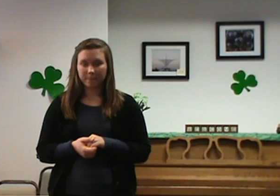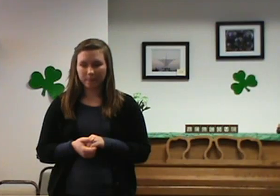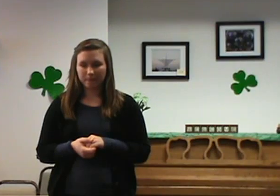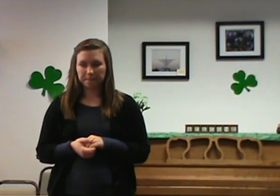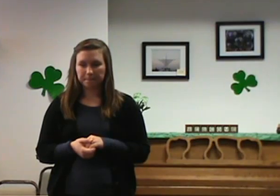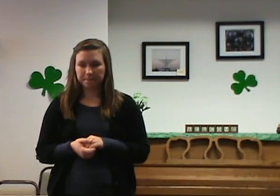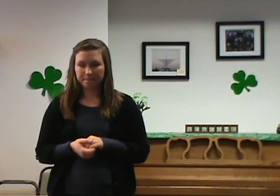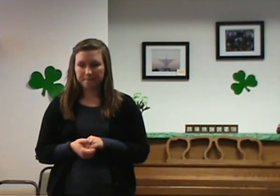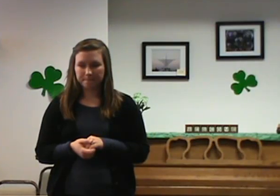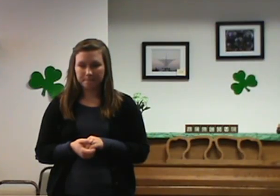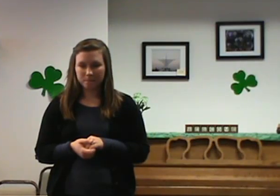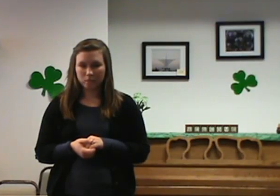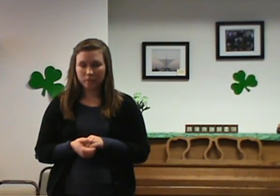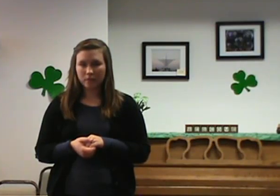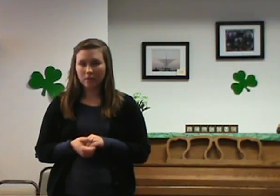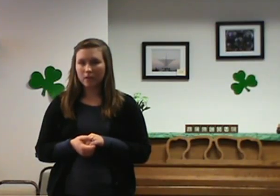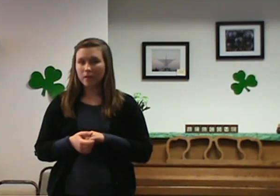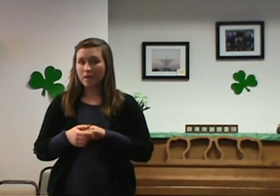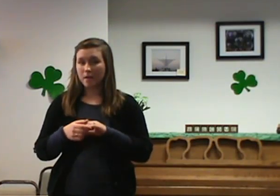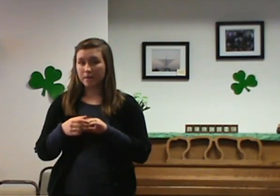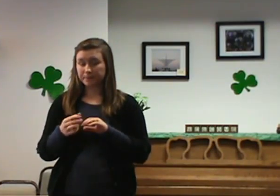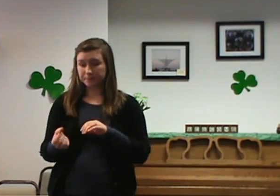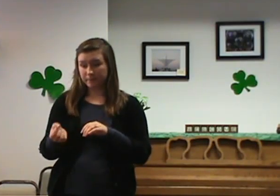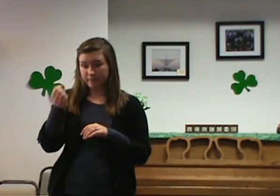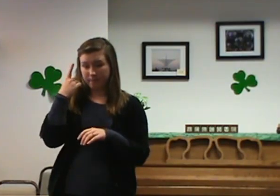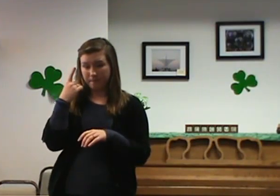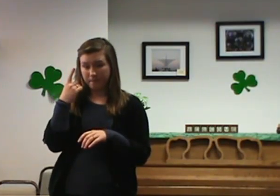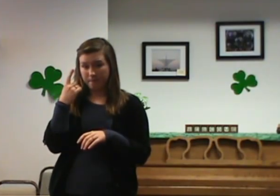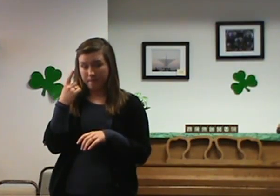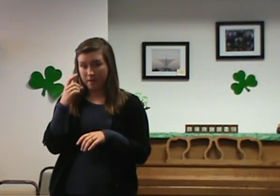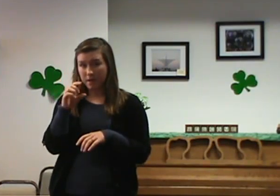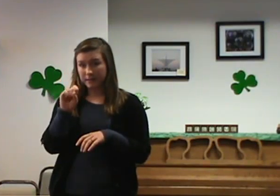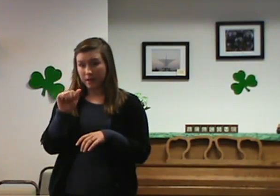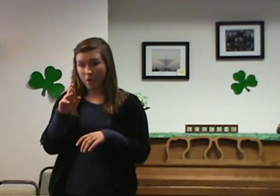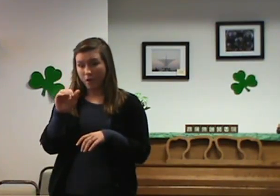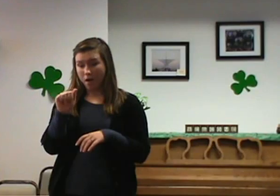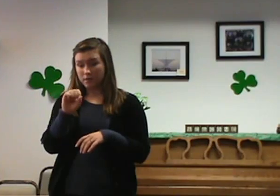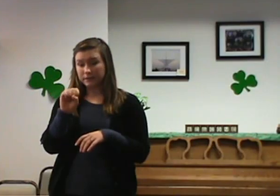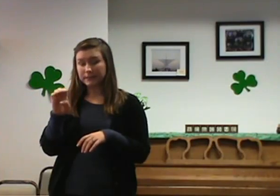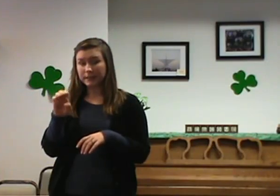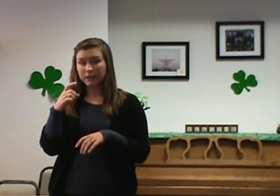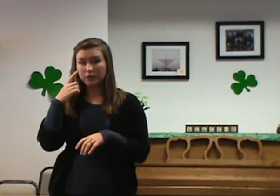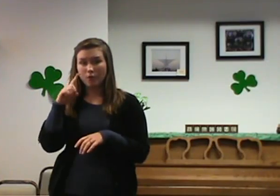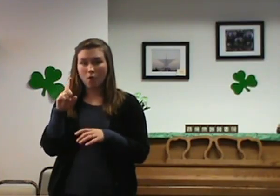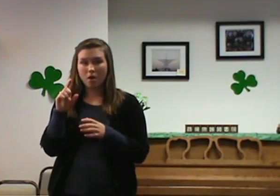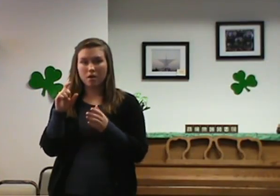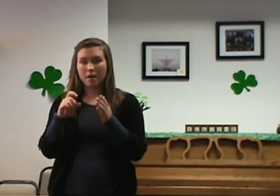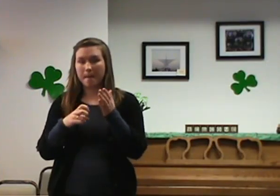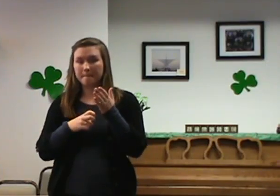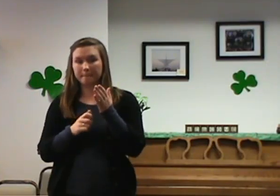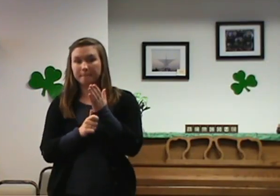is printed, any type of a text, any type of a magazine. It does not work for